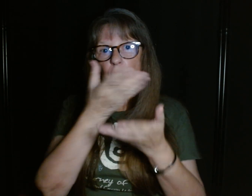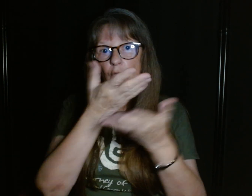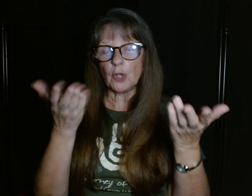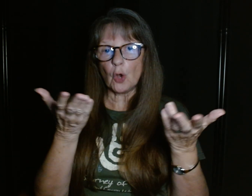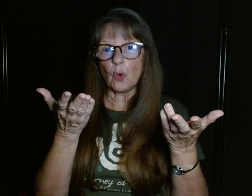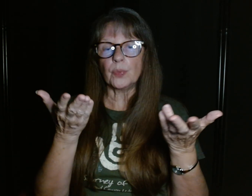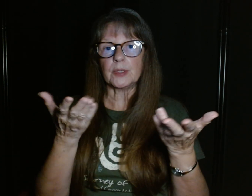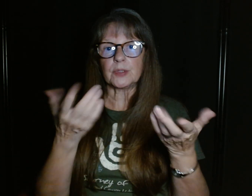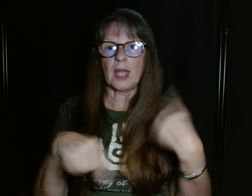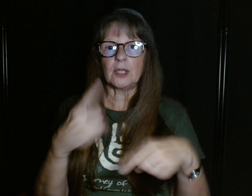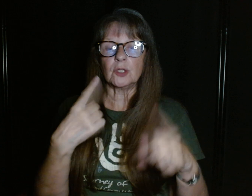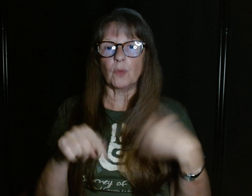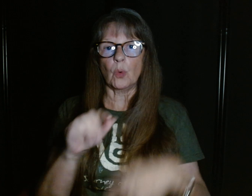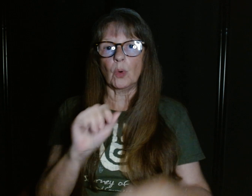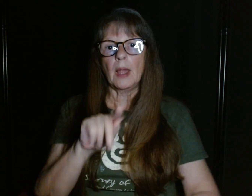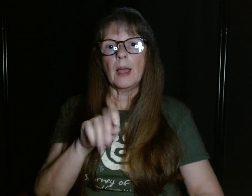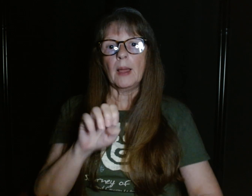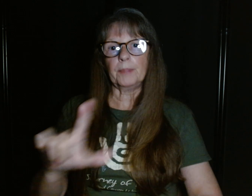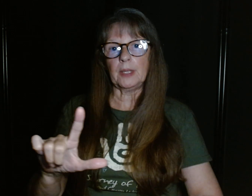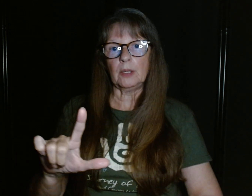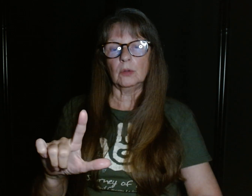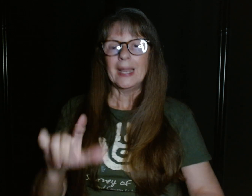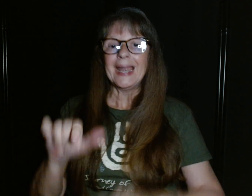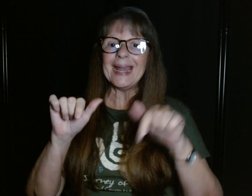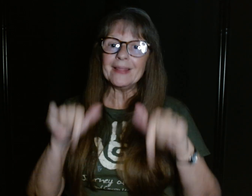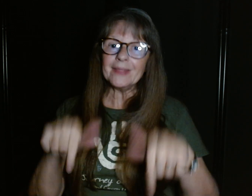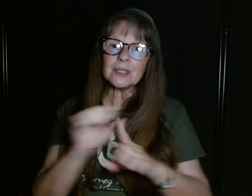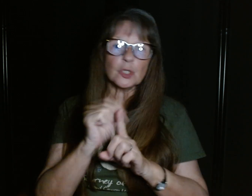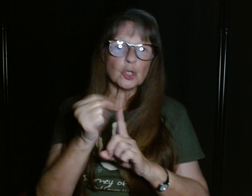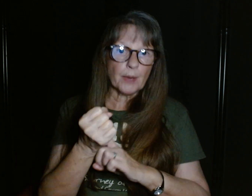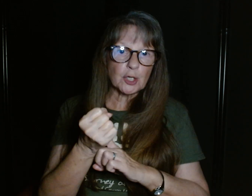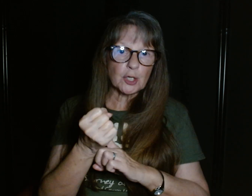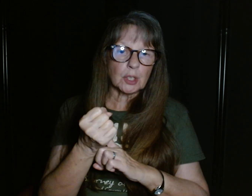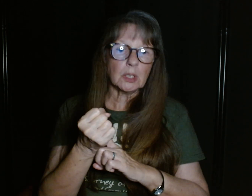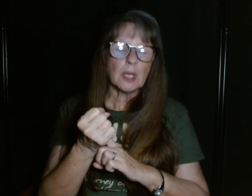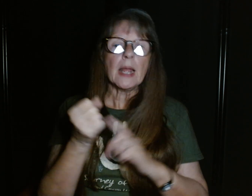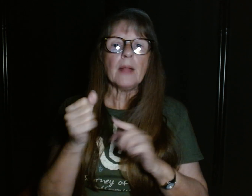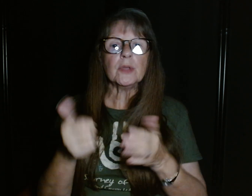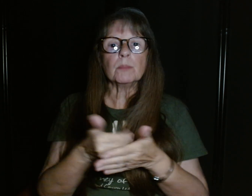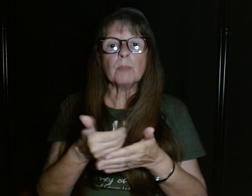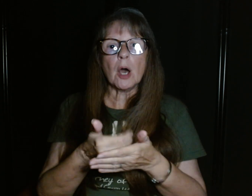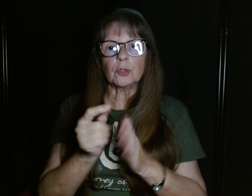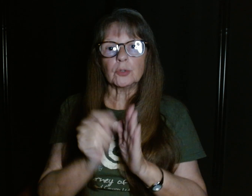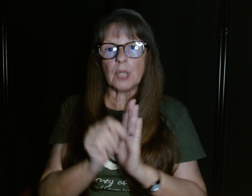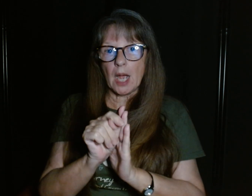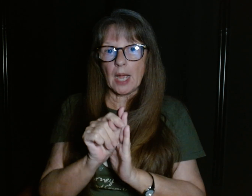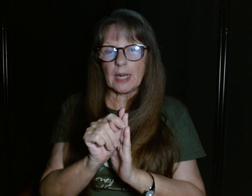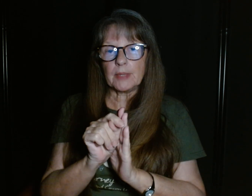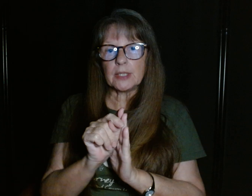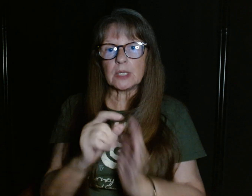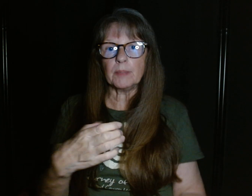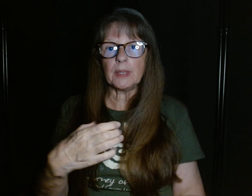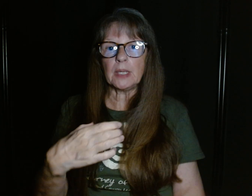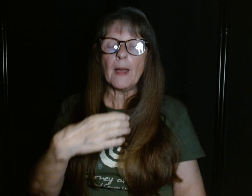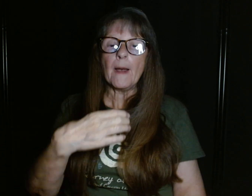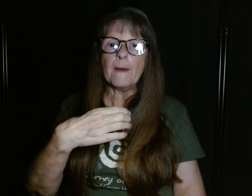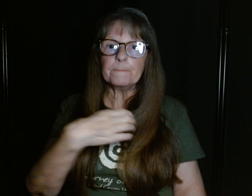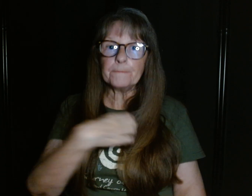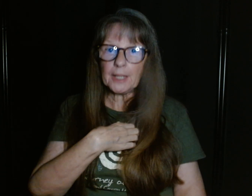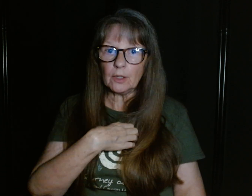y'all know the signs for appeal. And in this situation, in this modern time, it's going to be